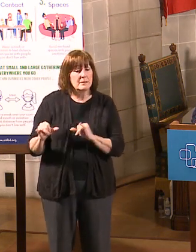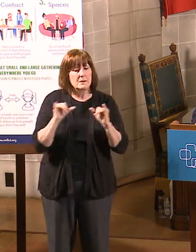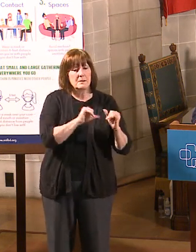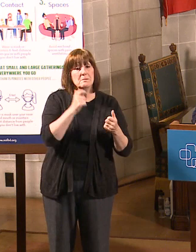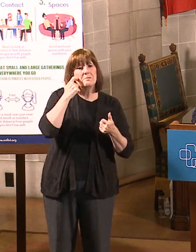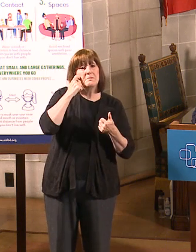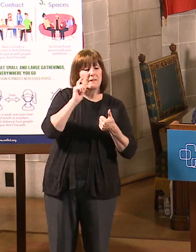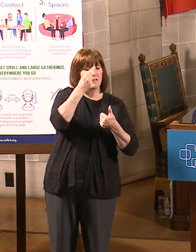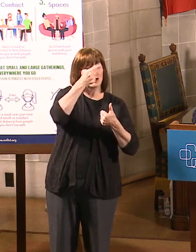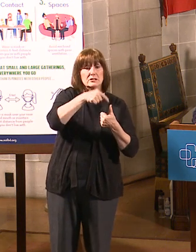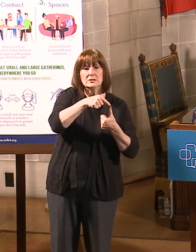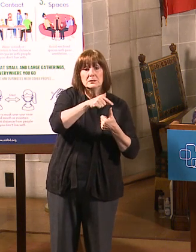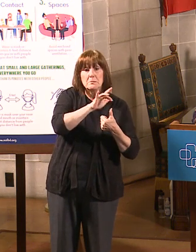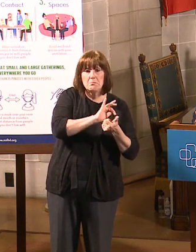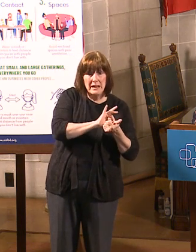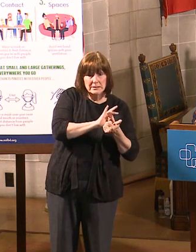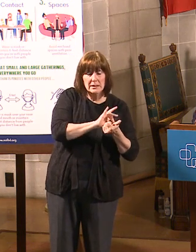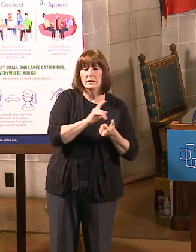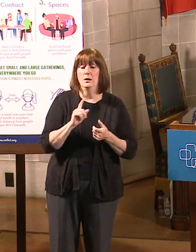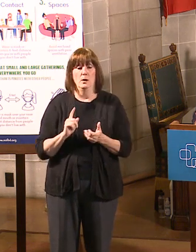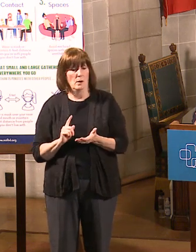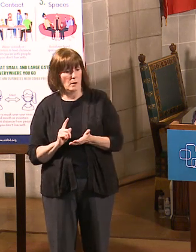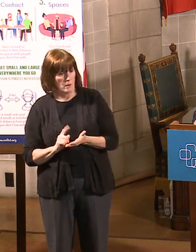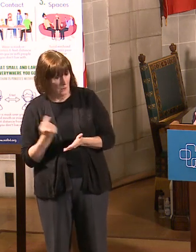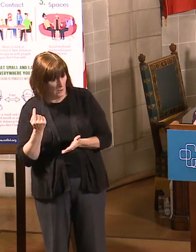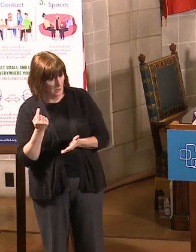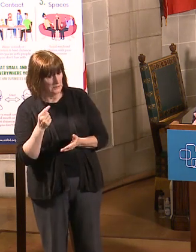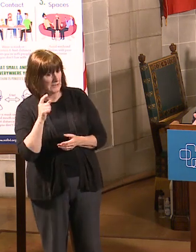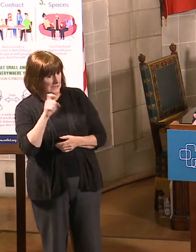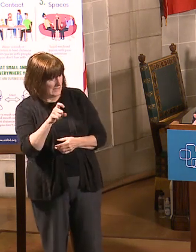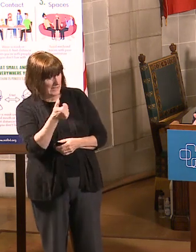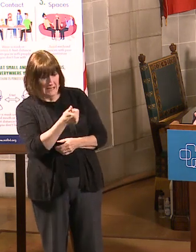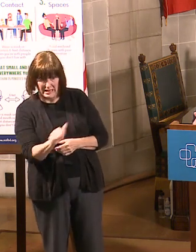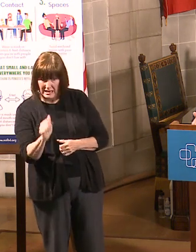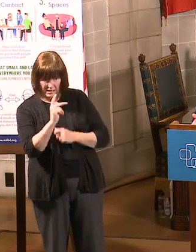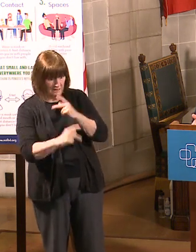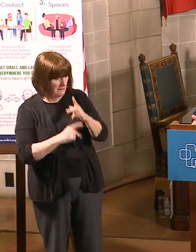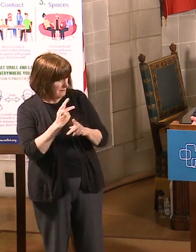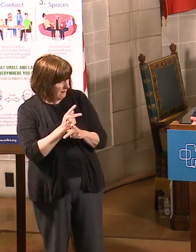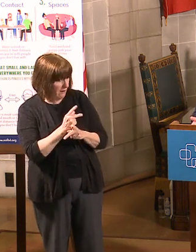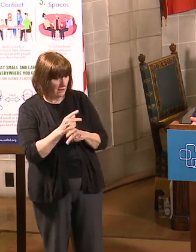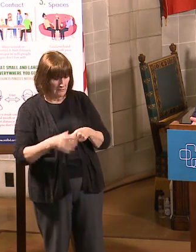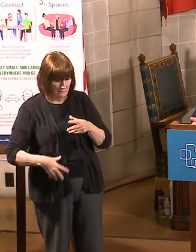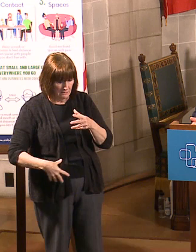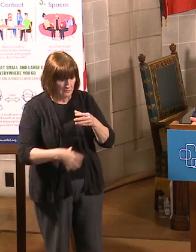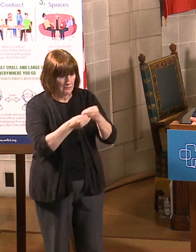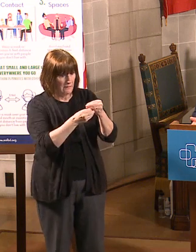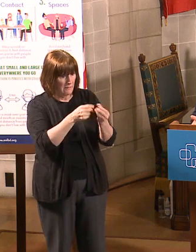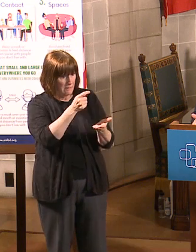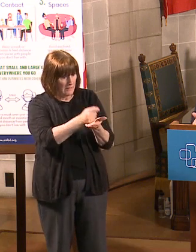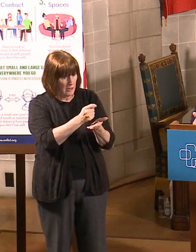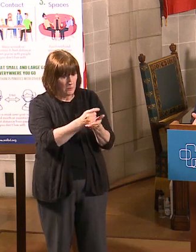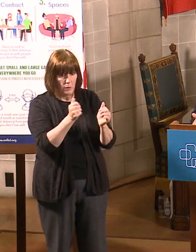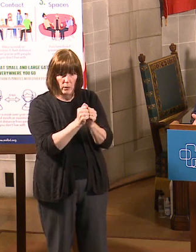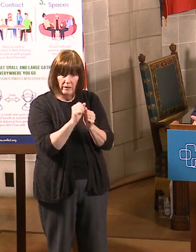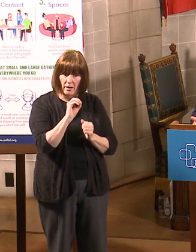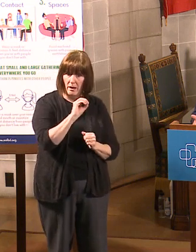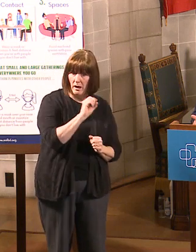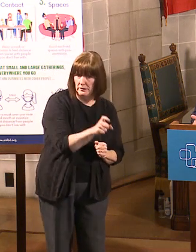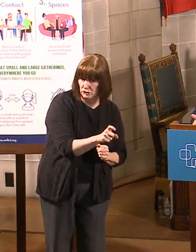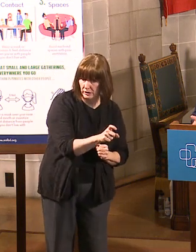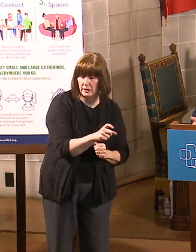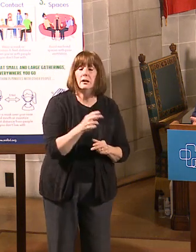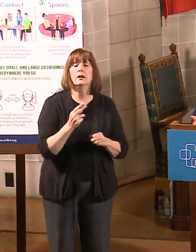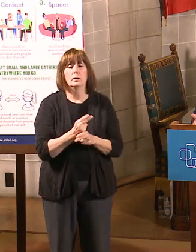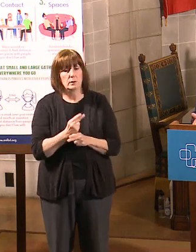Remdezavir, it's been learned that once a patient requires any form of oxygen, supplemental oxygen therapy, that dexamethasone